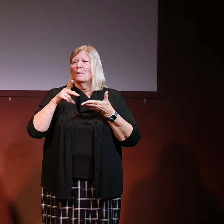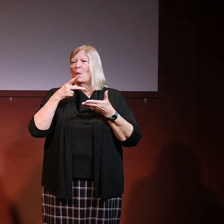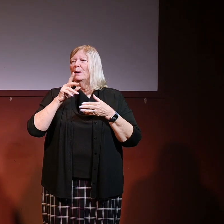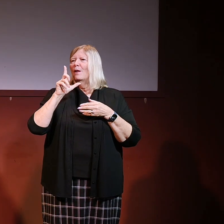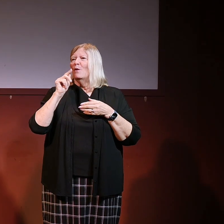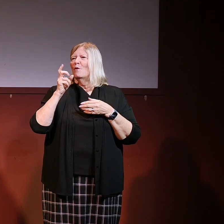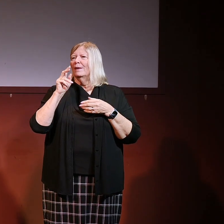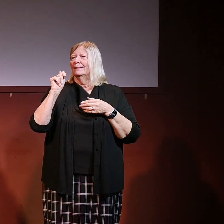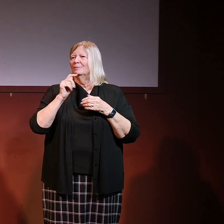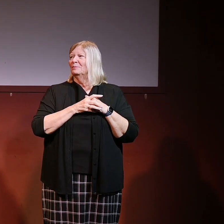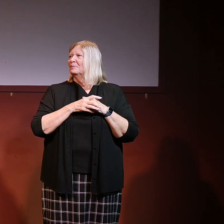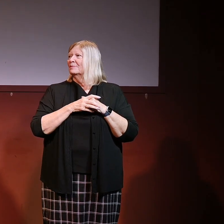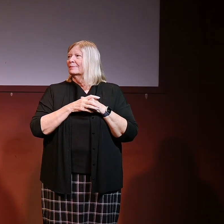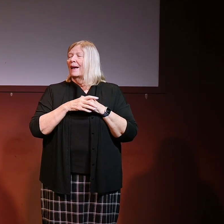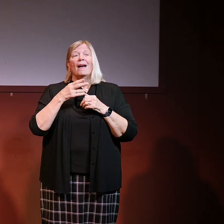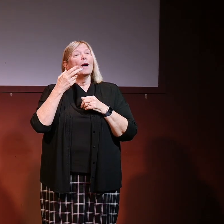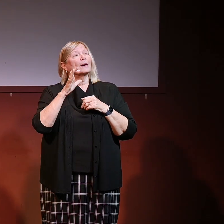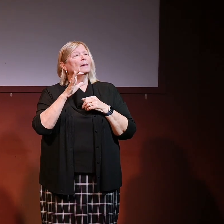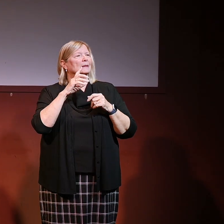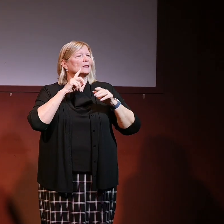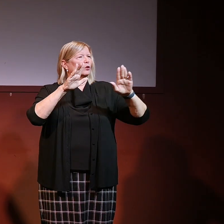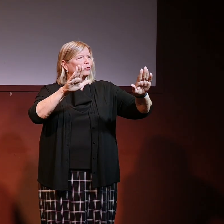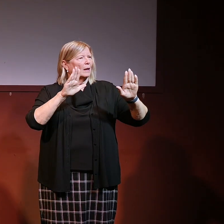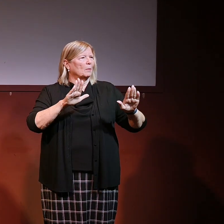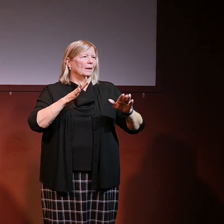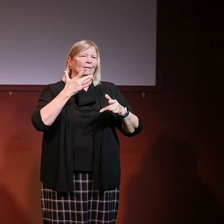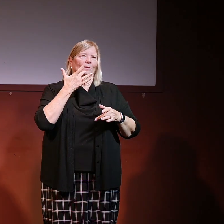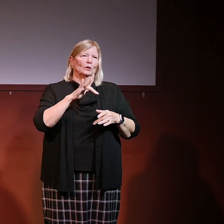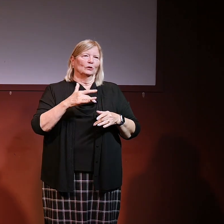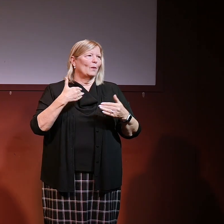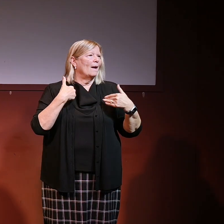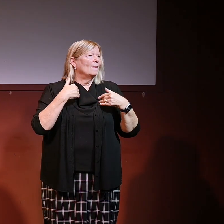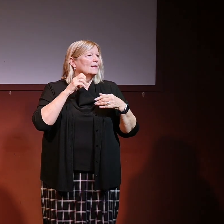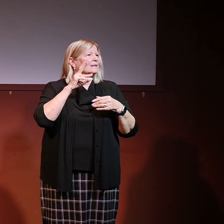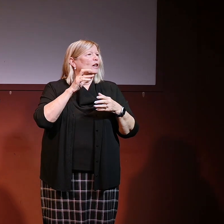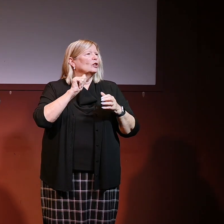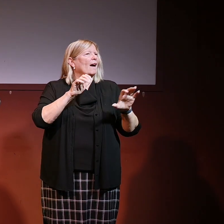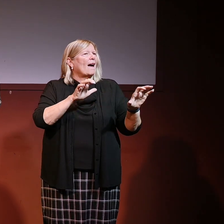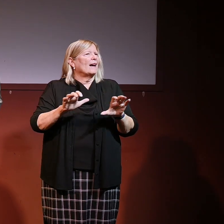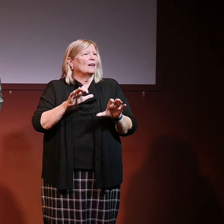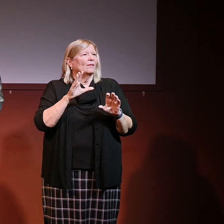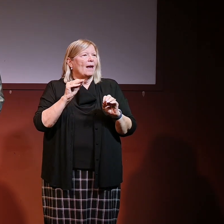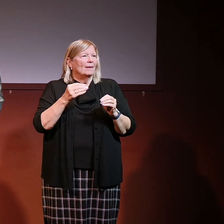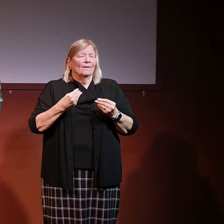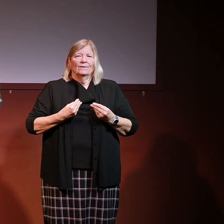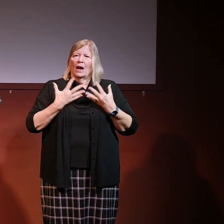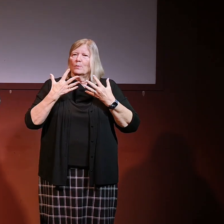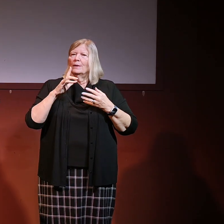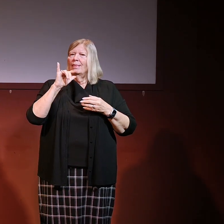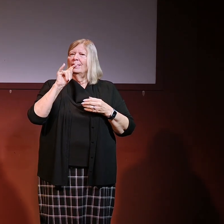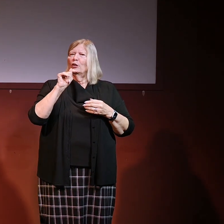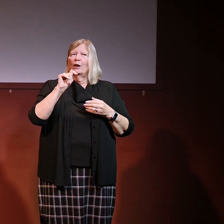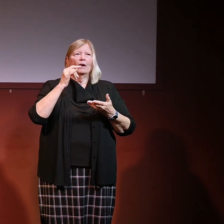Laureate. Howard County is incredibly fortunate to have such an active and vibrant